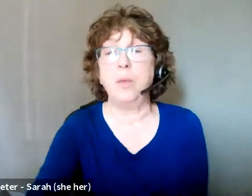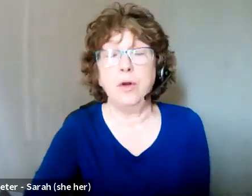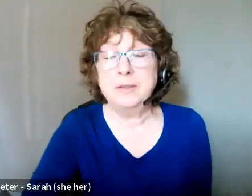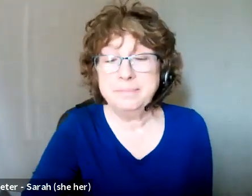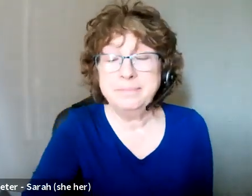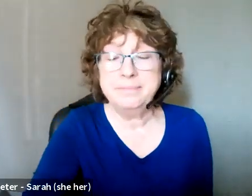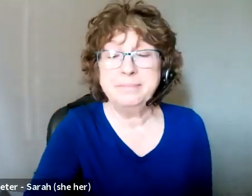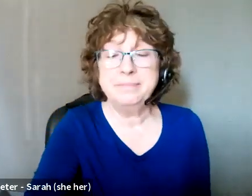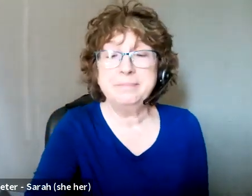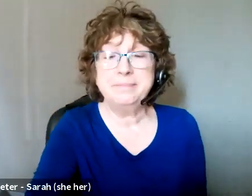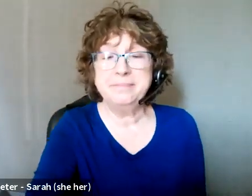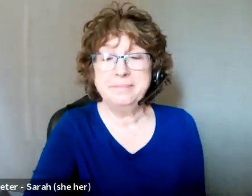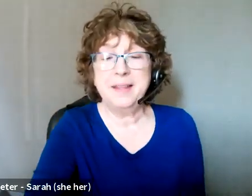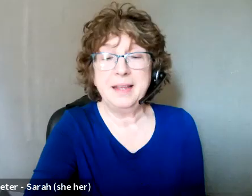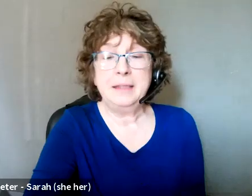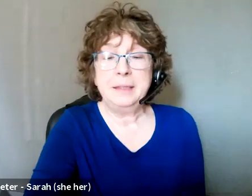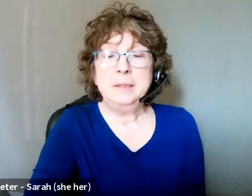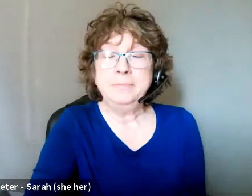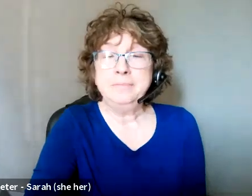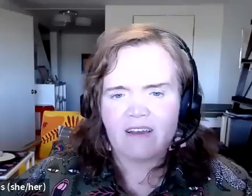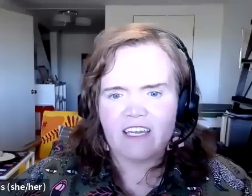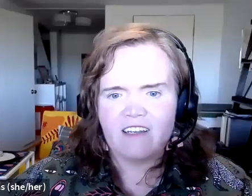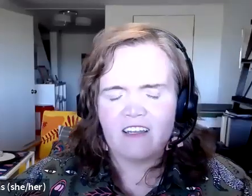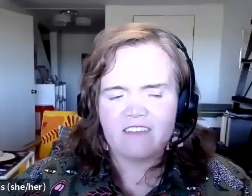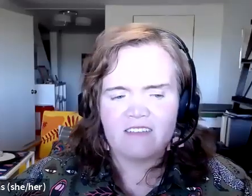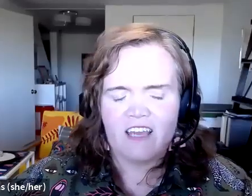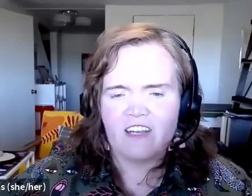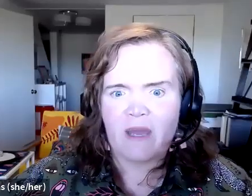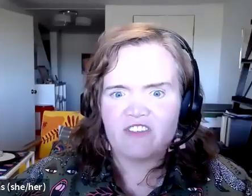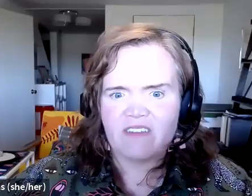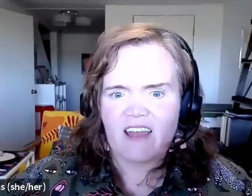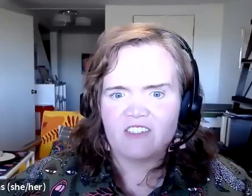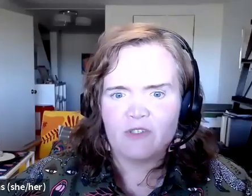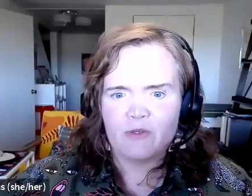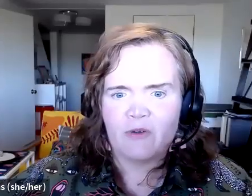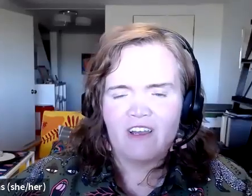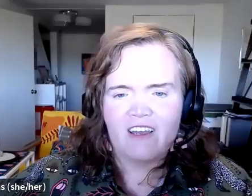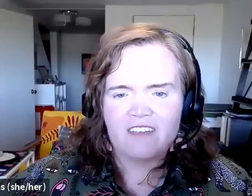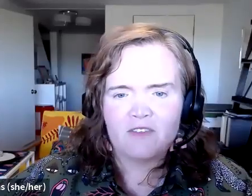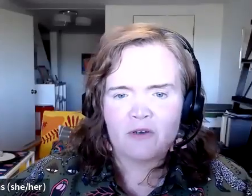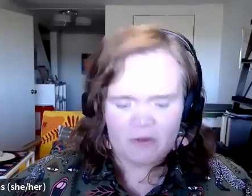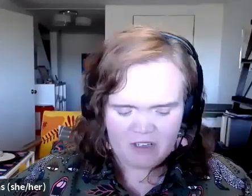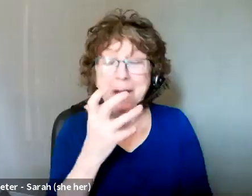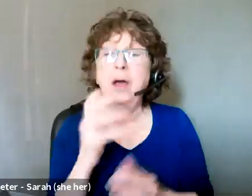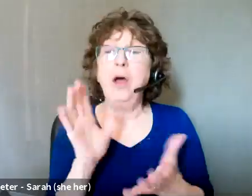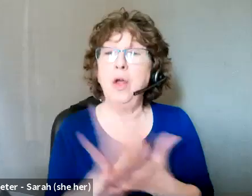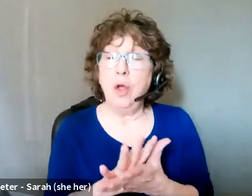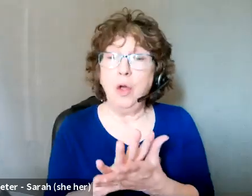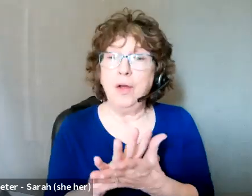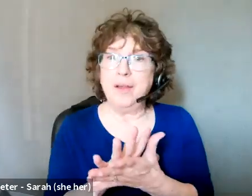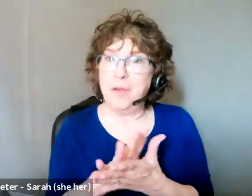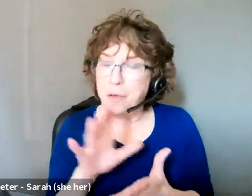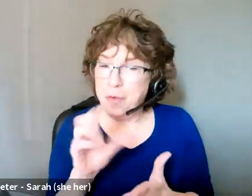my perspective of the world. Yeah, I can imagine that too. And so that's